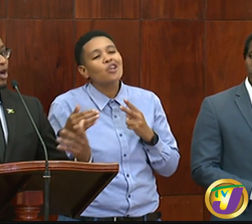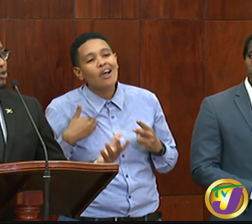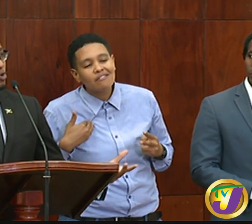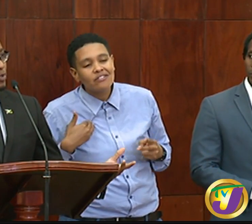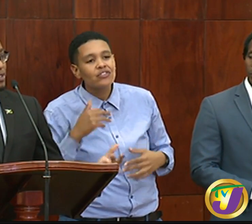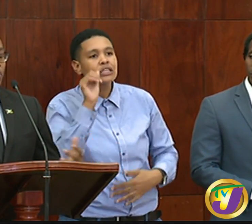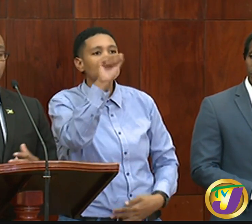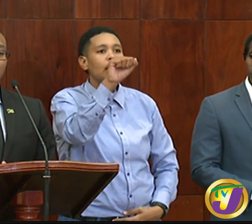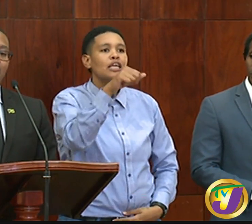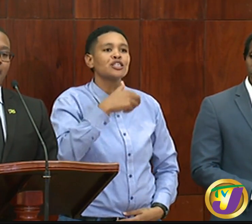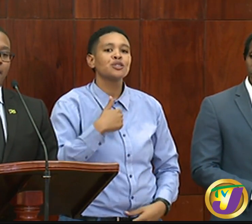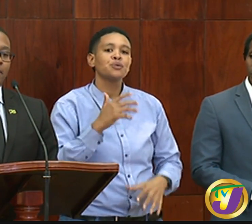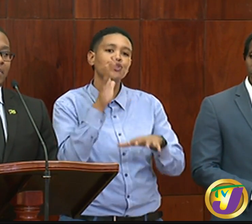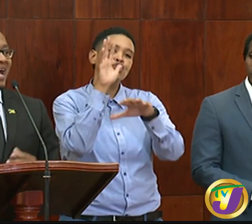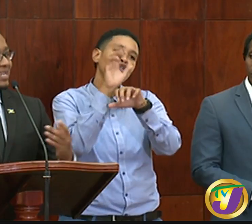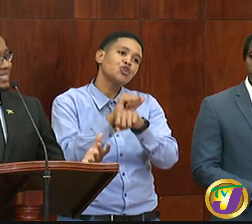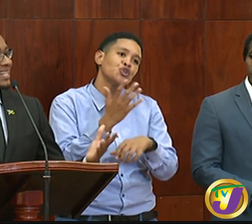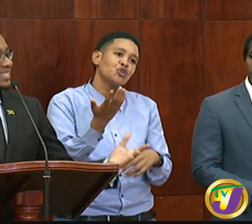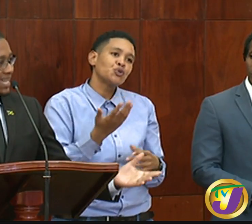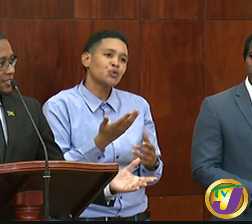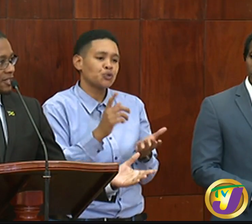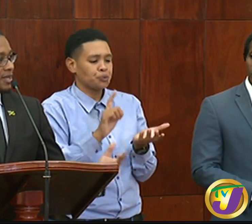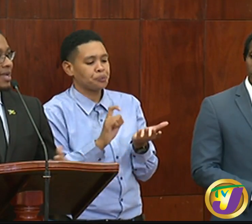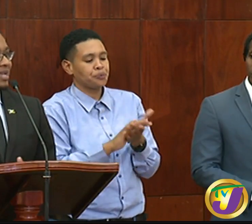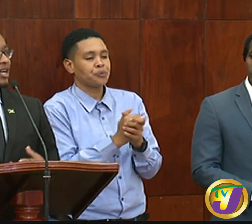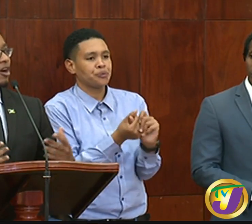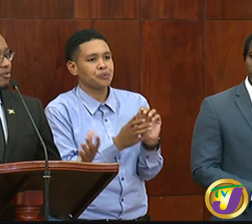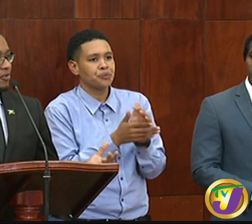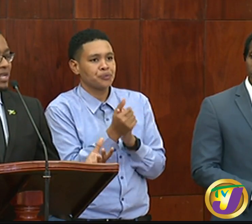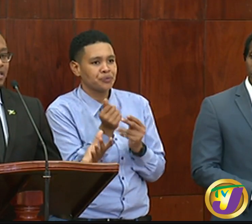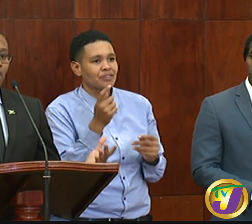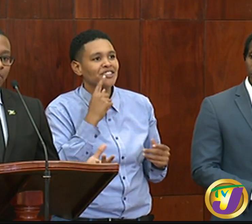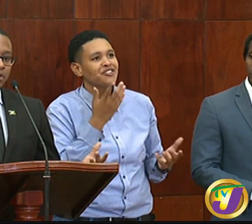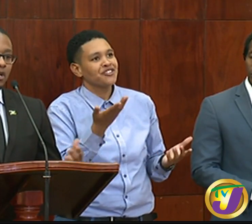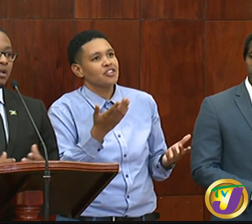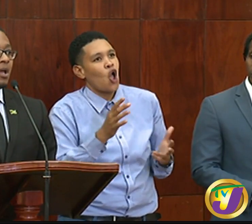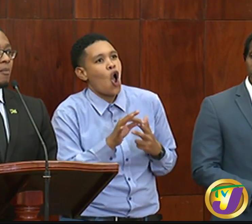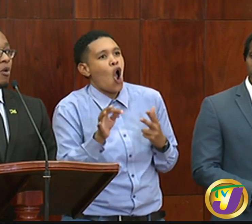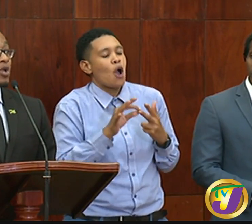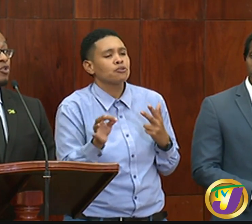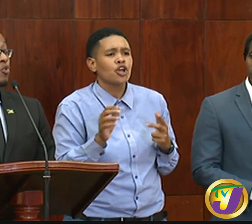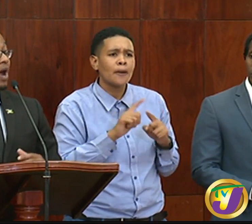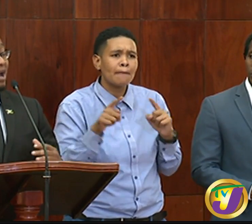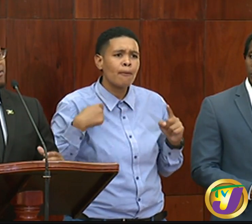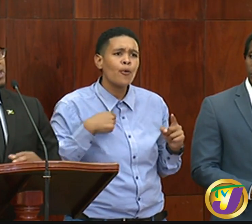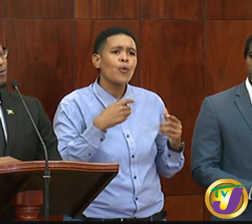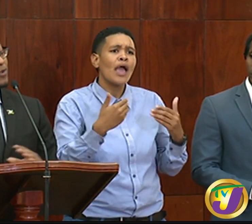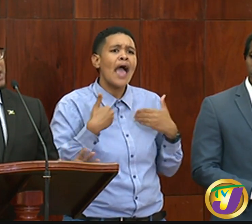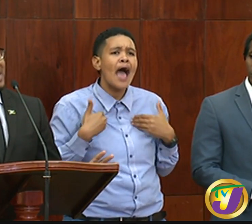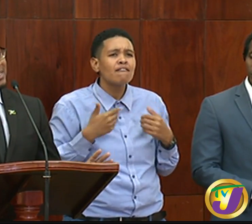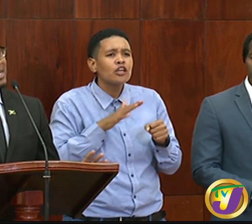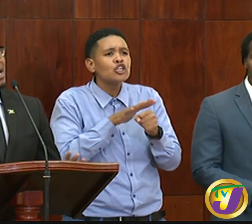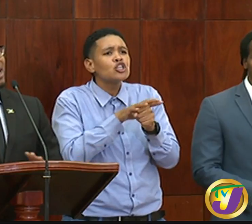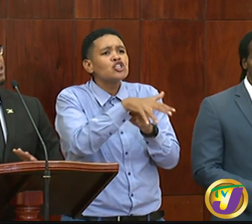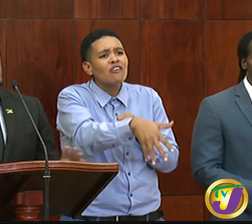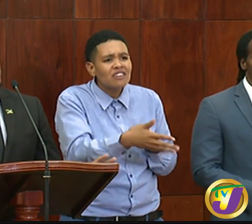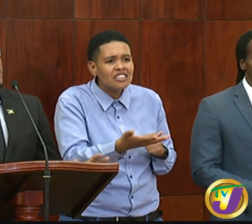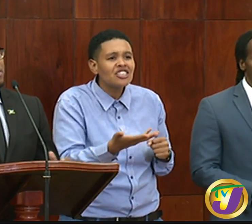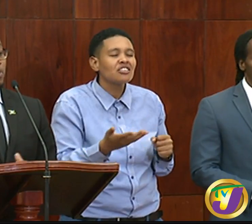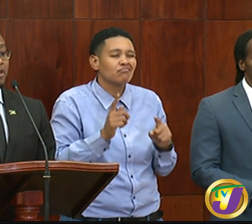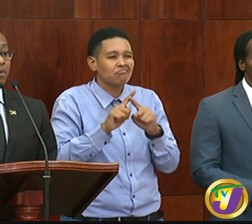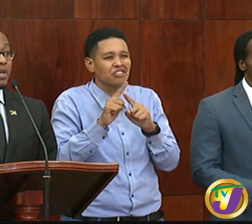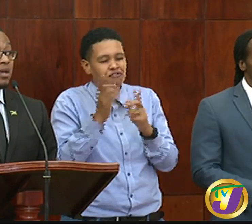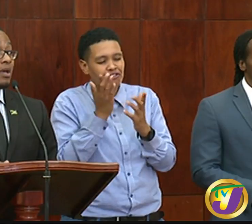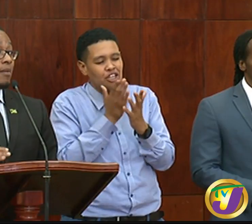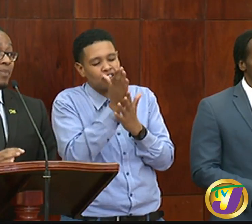Yes, we've gotten used to hand sanitizer as a convenient option, but we do have sufficient